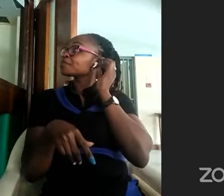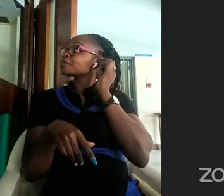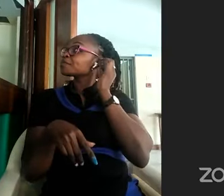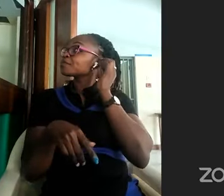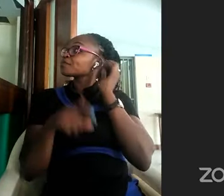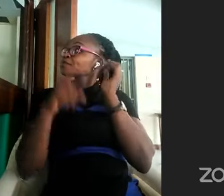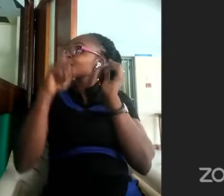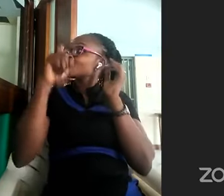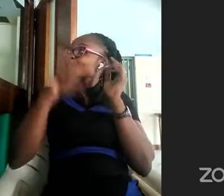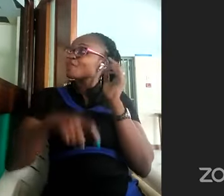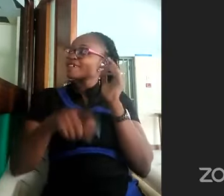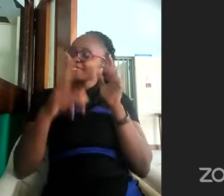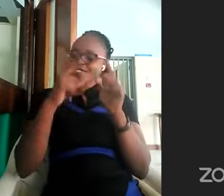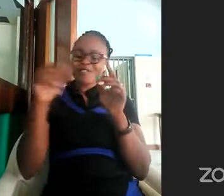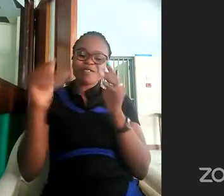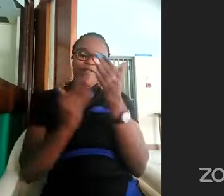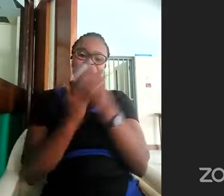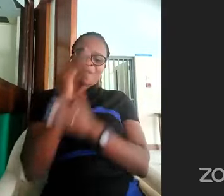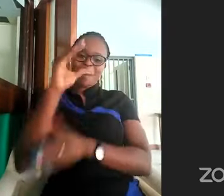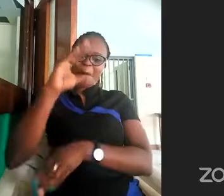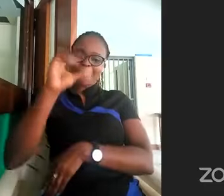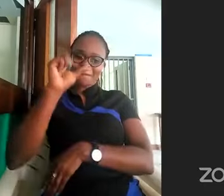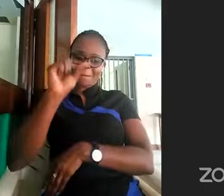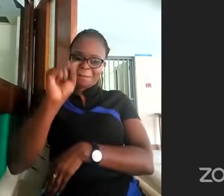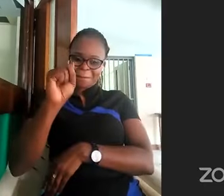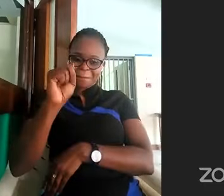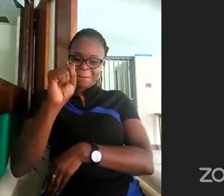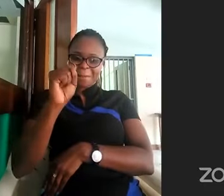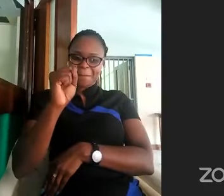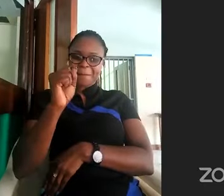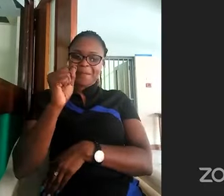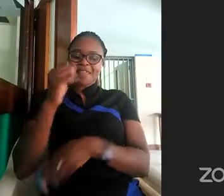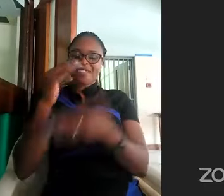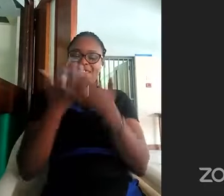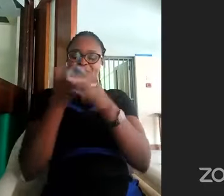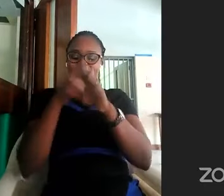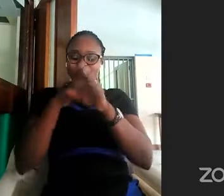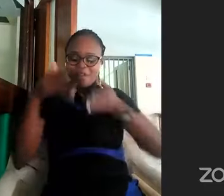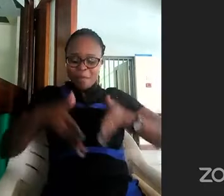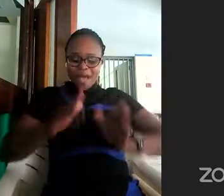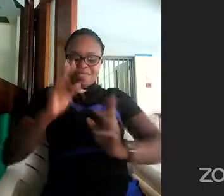birth normally without even going through the CS. So you find that at times